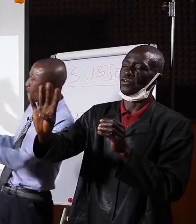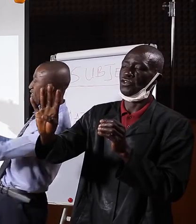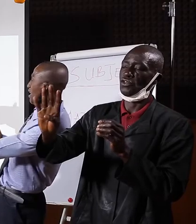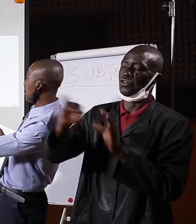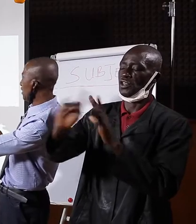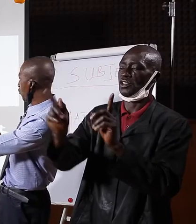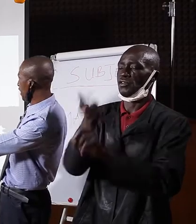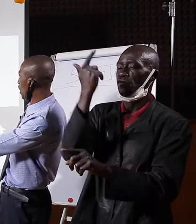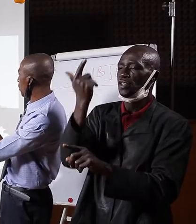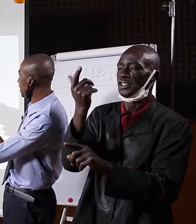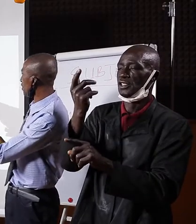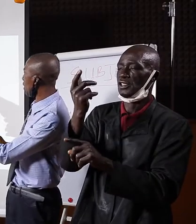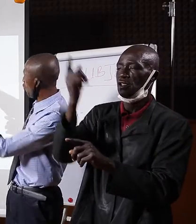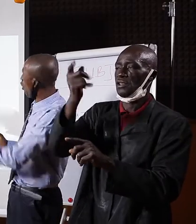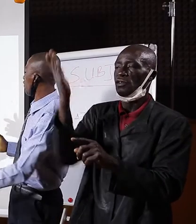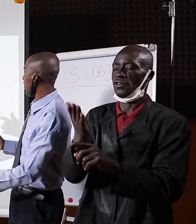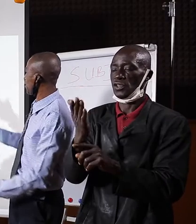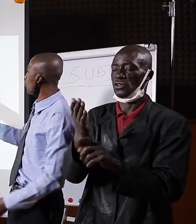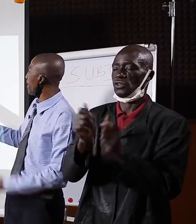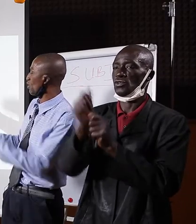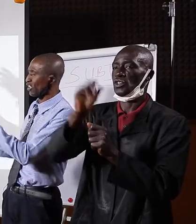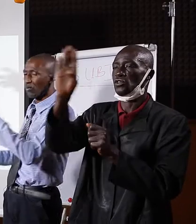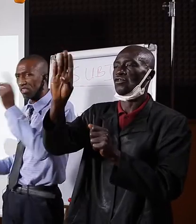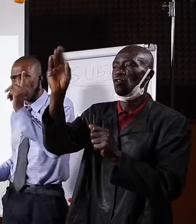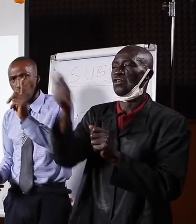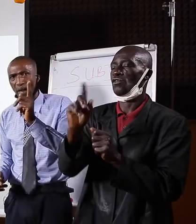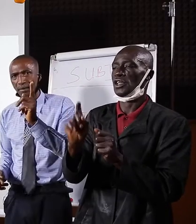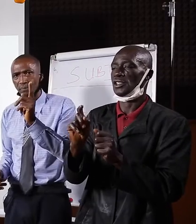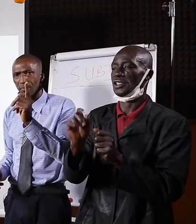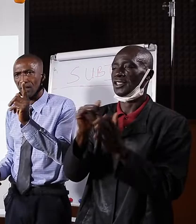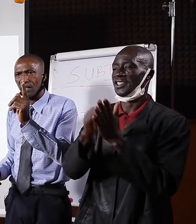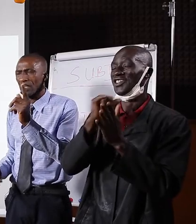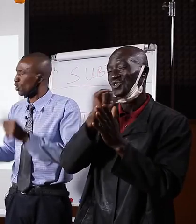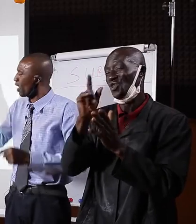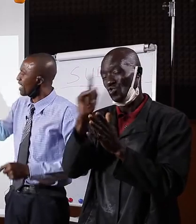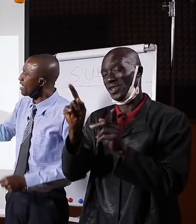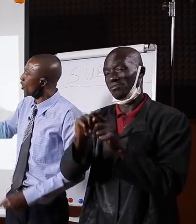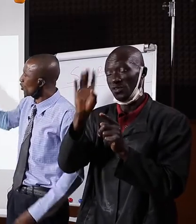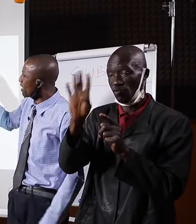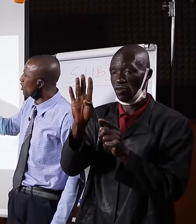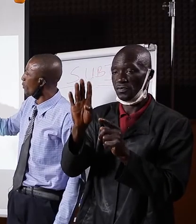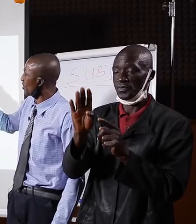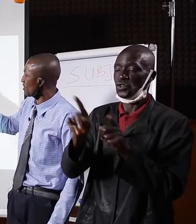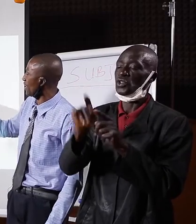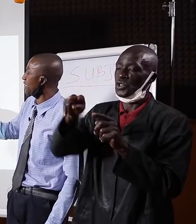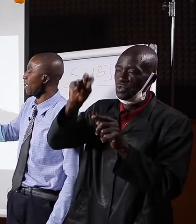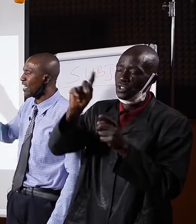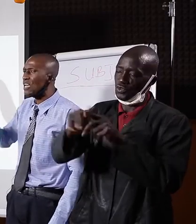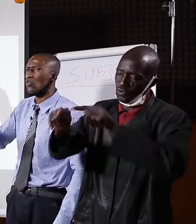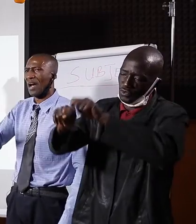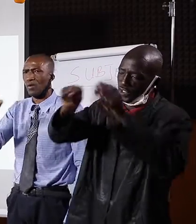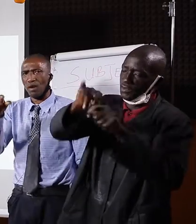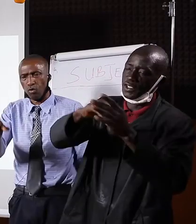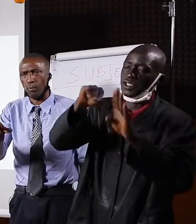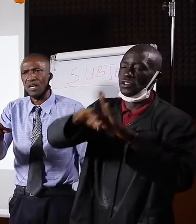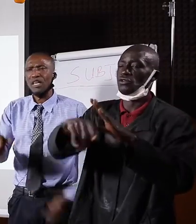the first fraction, which is 4 over x. The numerator is 4, it's not 1. So it also needs to be translated